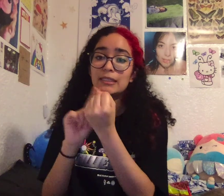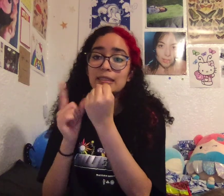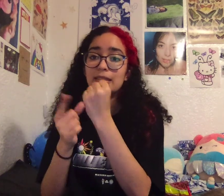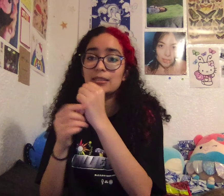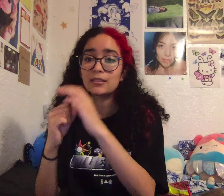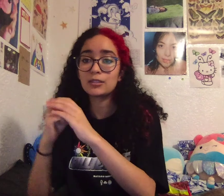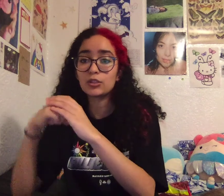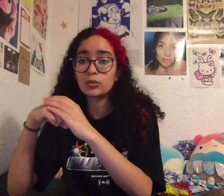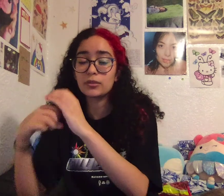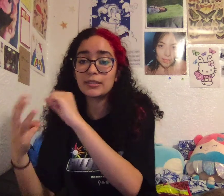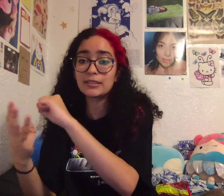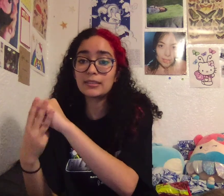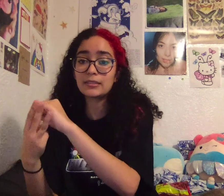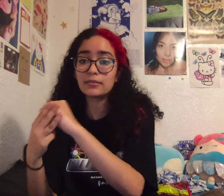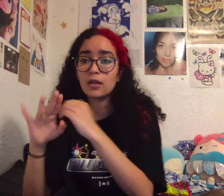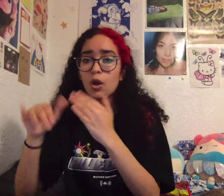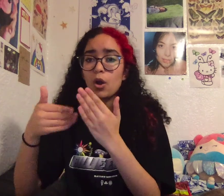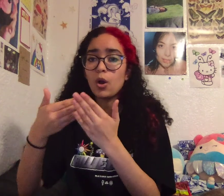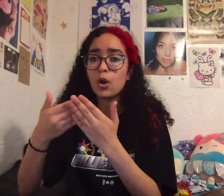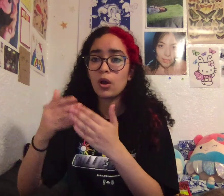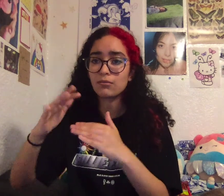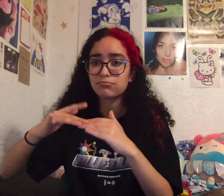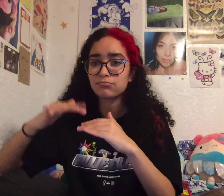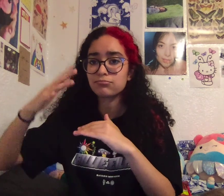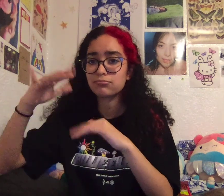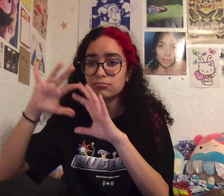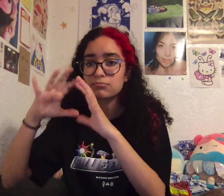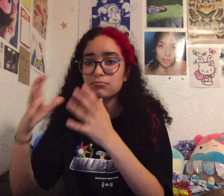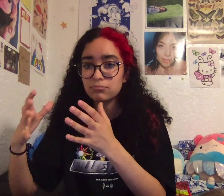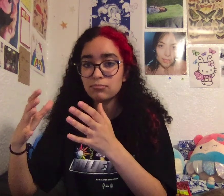Neptune are gas planets.